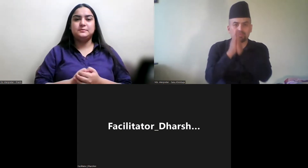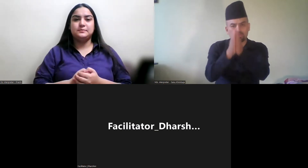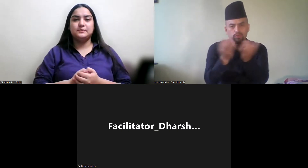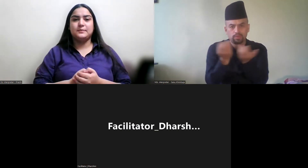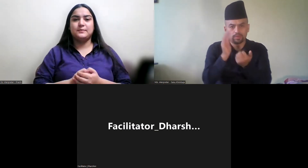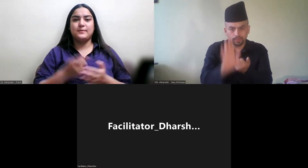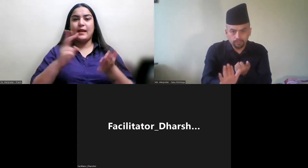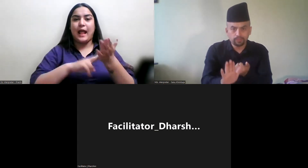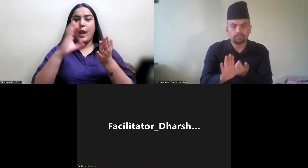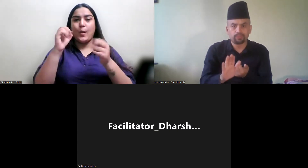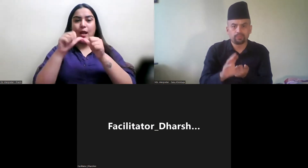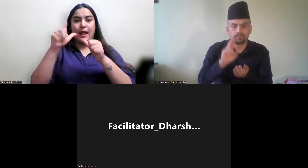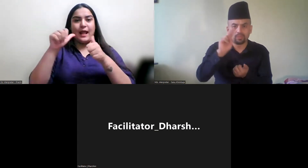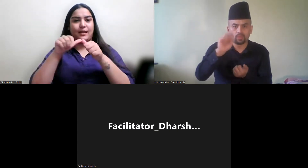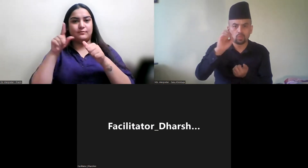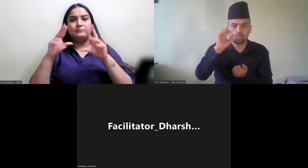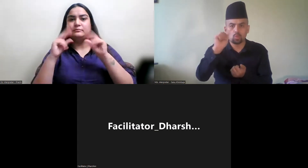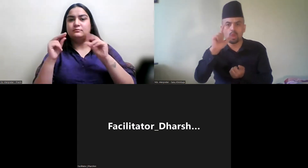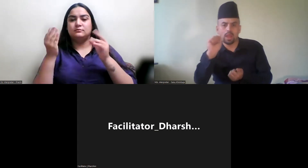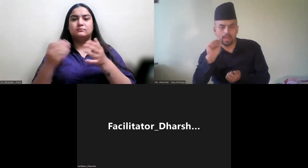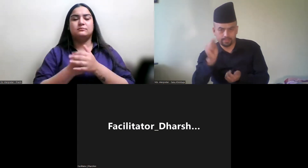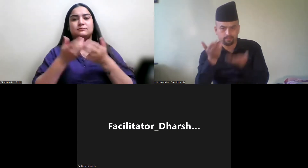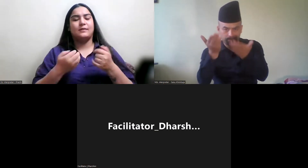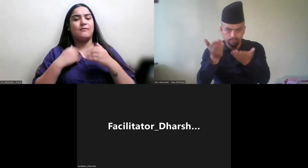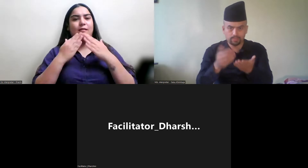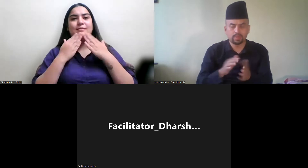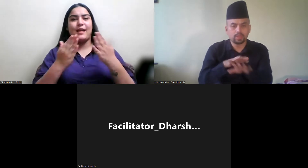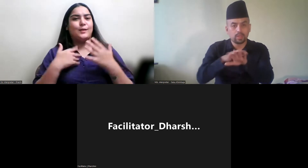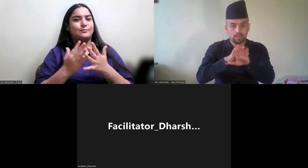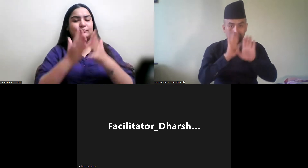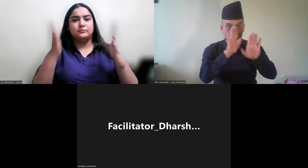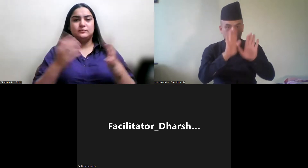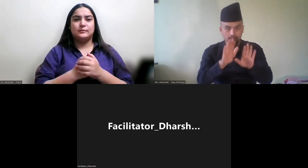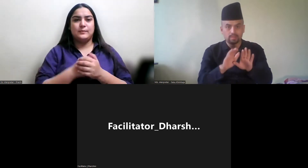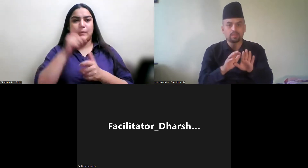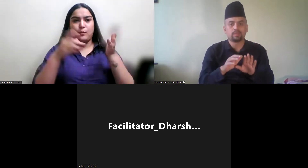Thank you very much, Darshini. I just want to check, can I be heard?